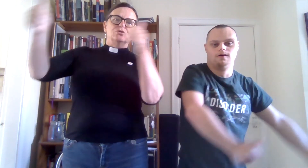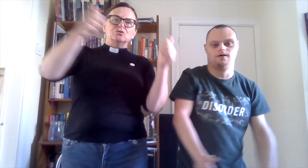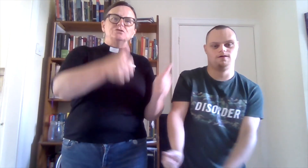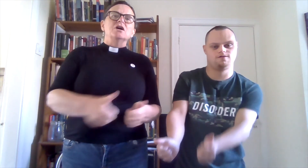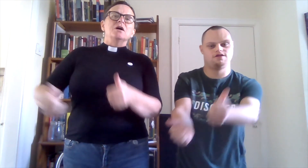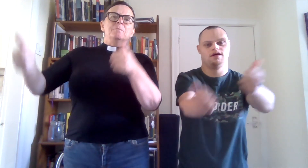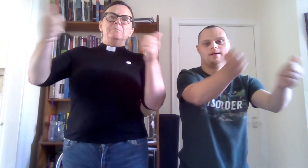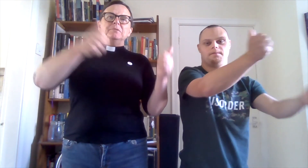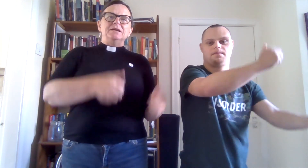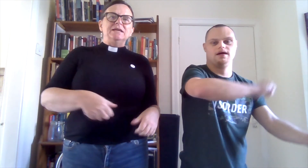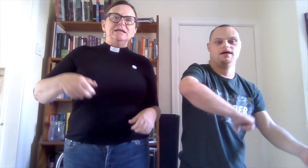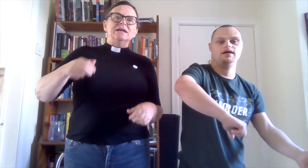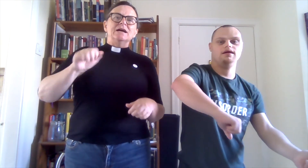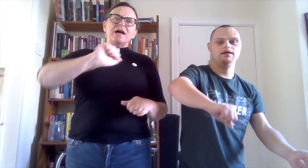hallowed be